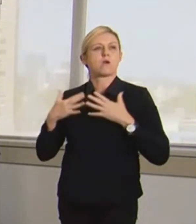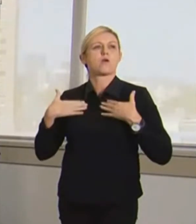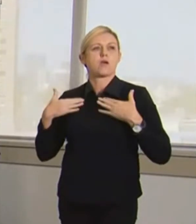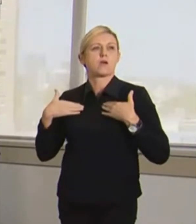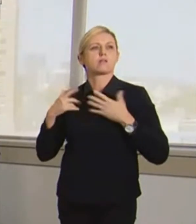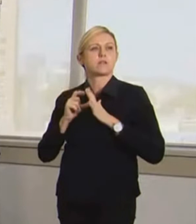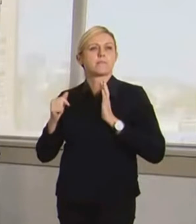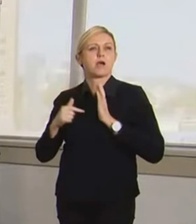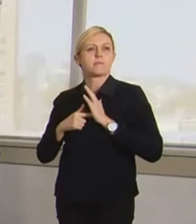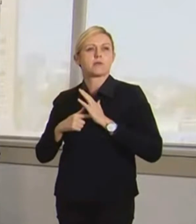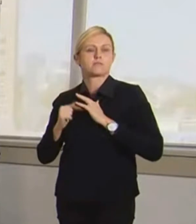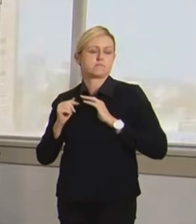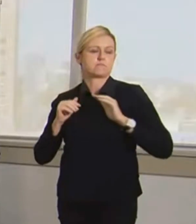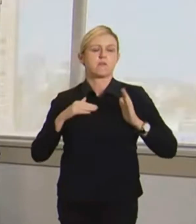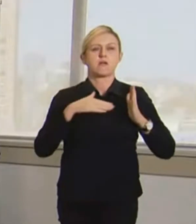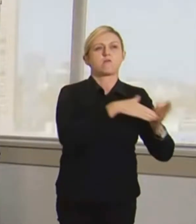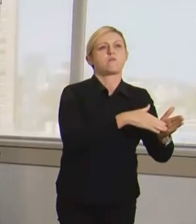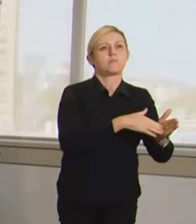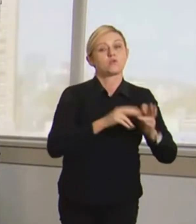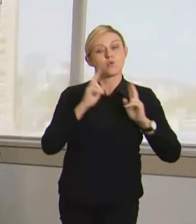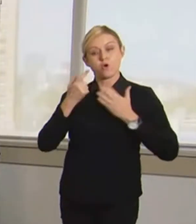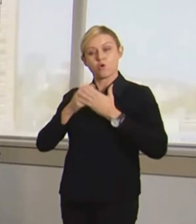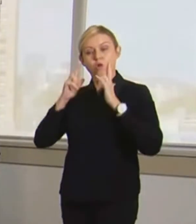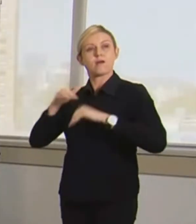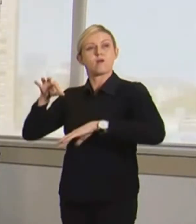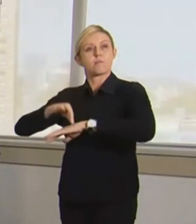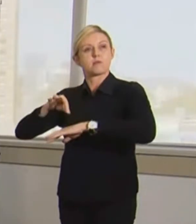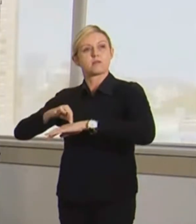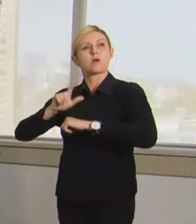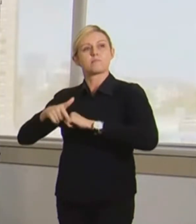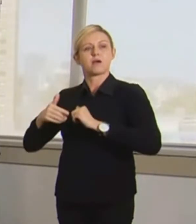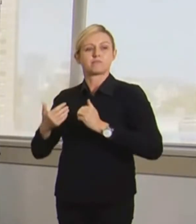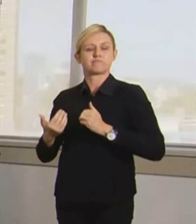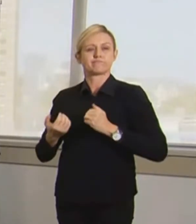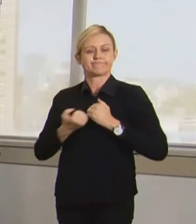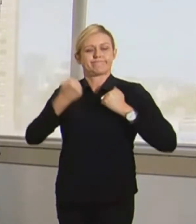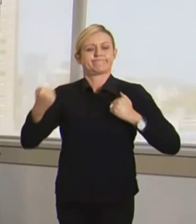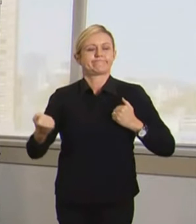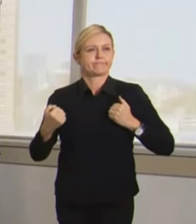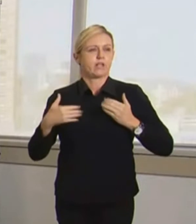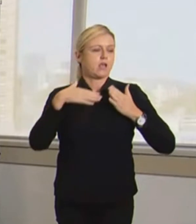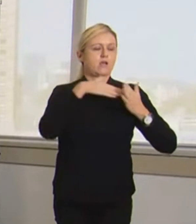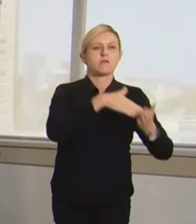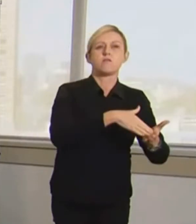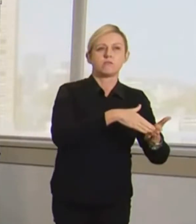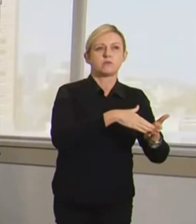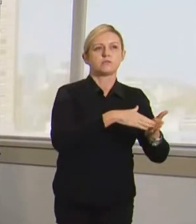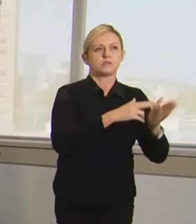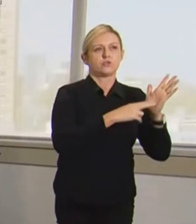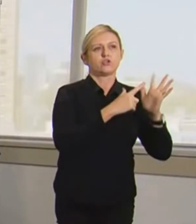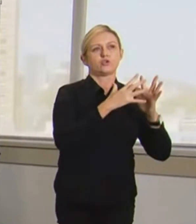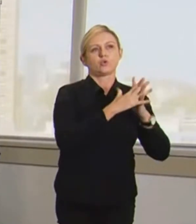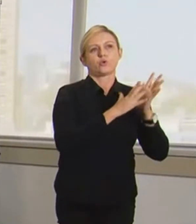Health manages our hospitals, of course, but New South Wales Health has been required by